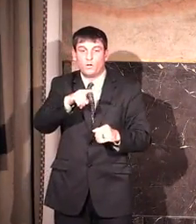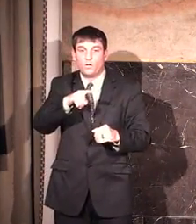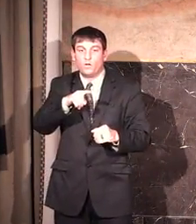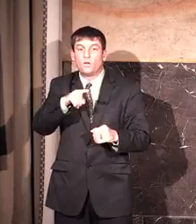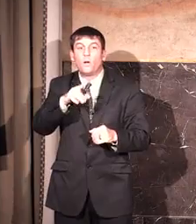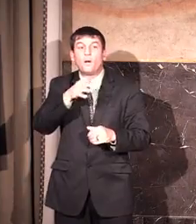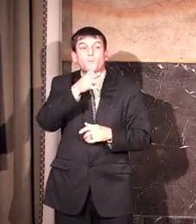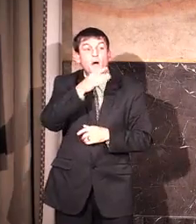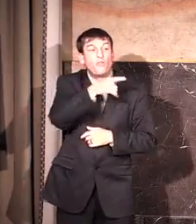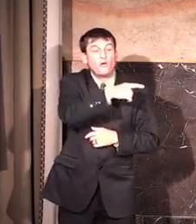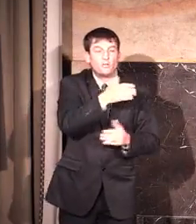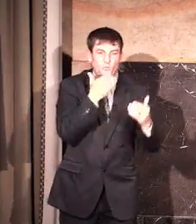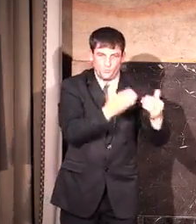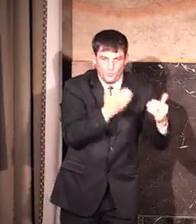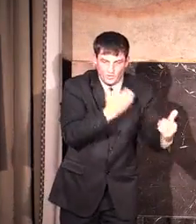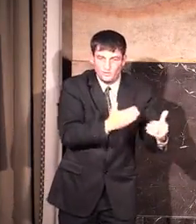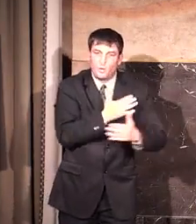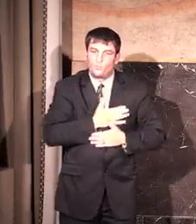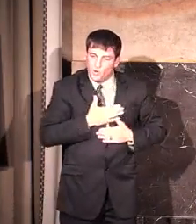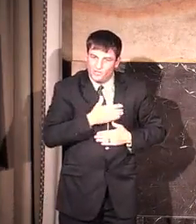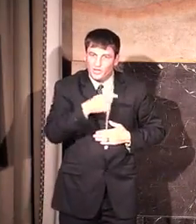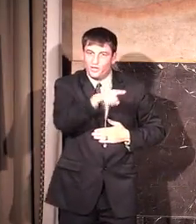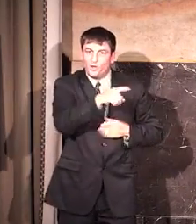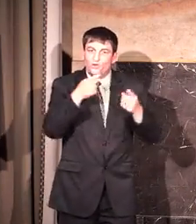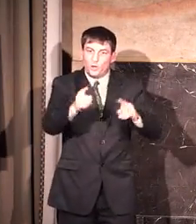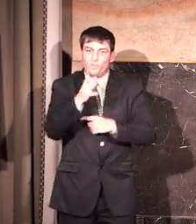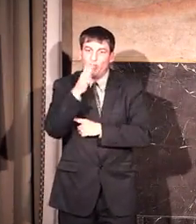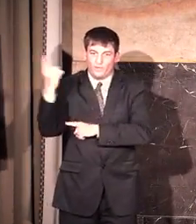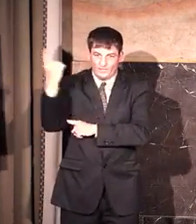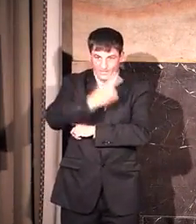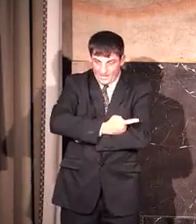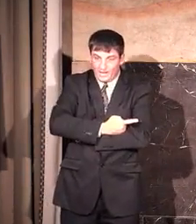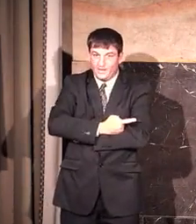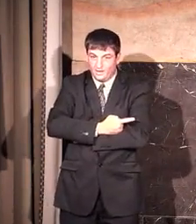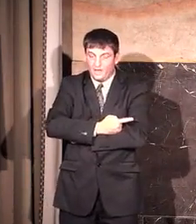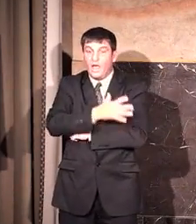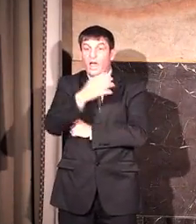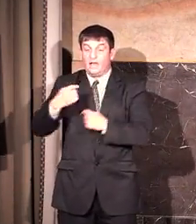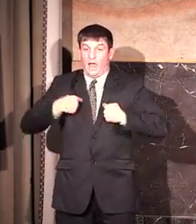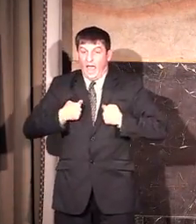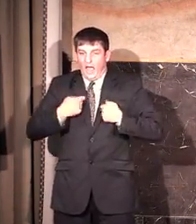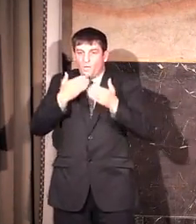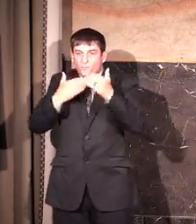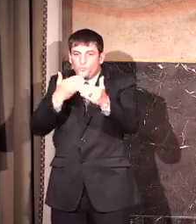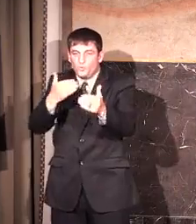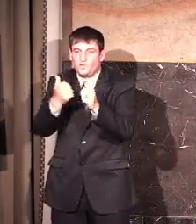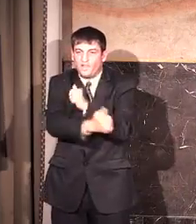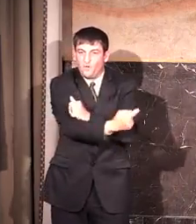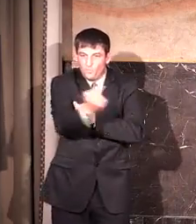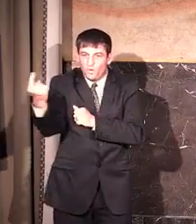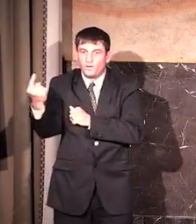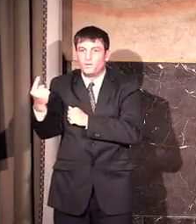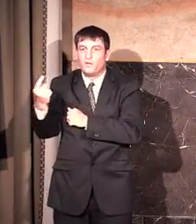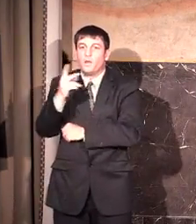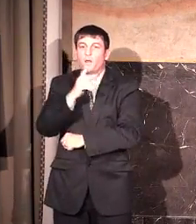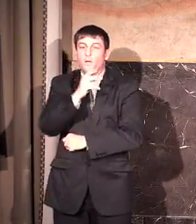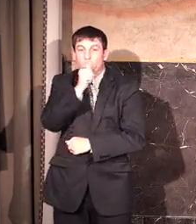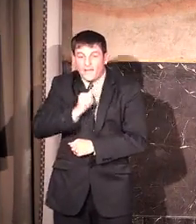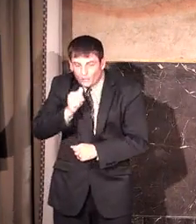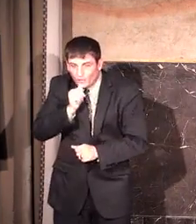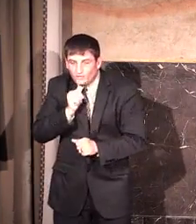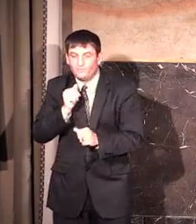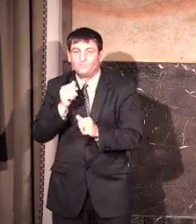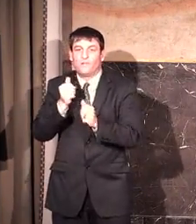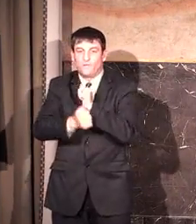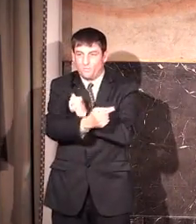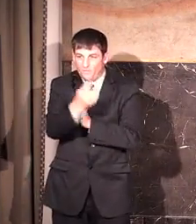all the mothers out there on Mother's Day, and that I appreciate everyone and all of the patience, all of the work that